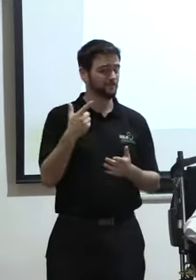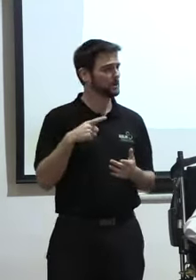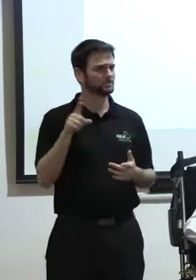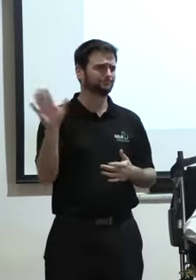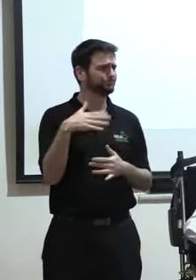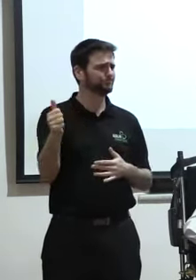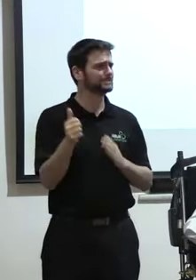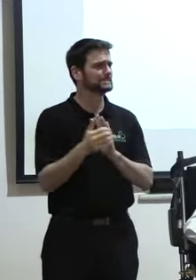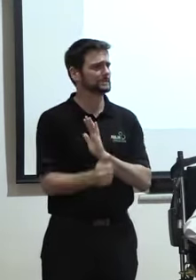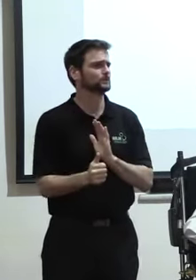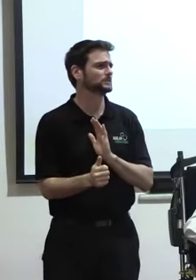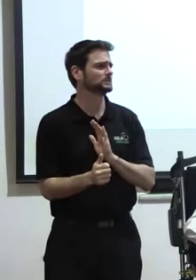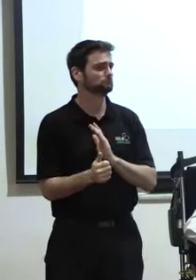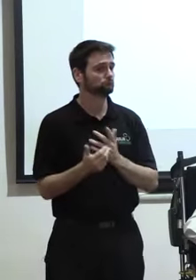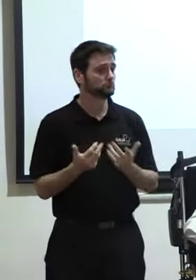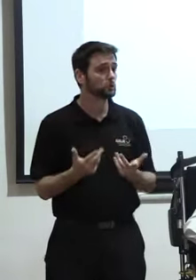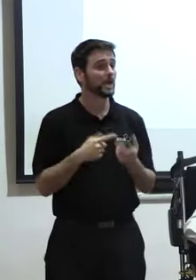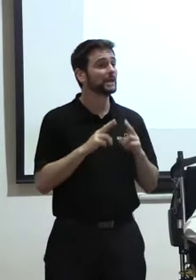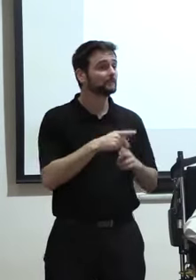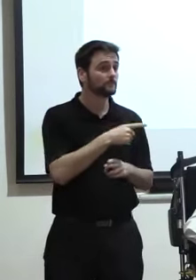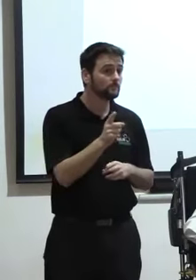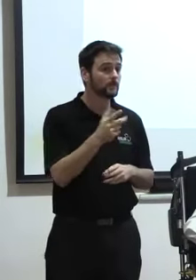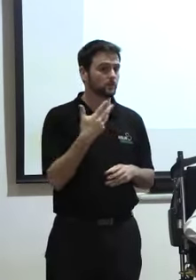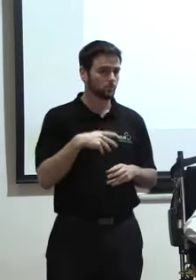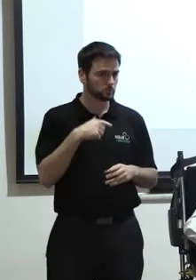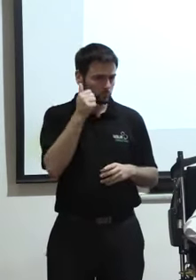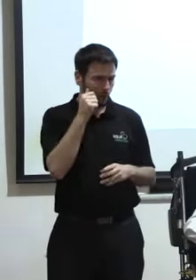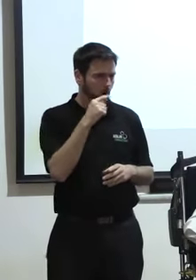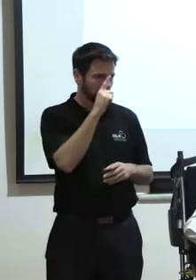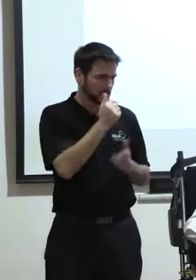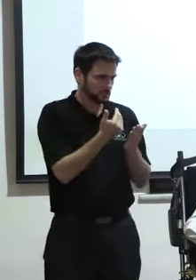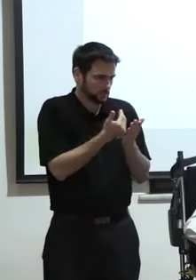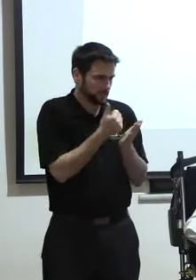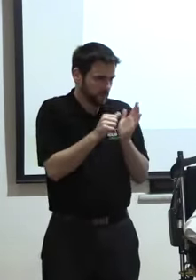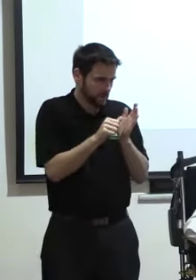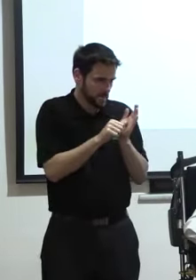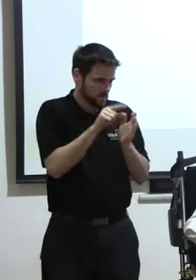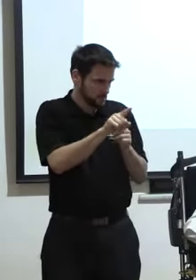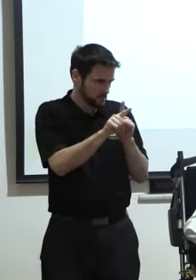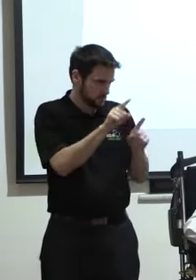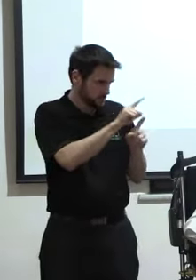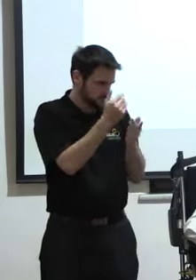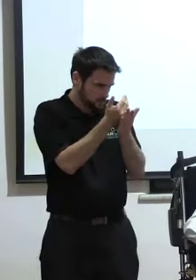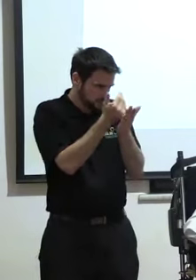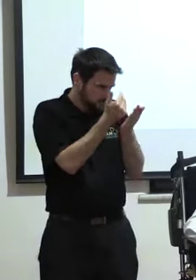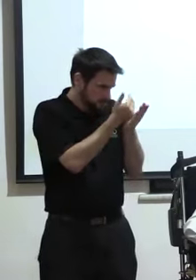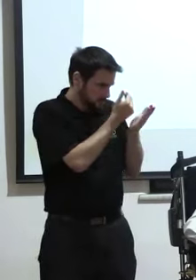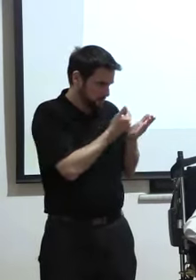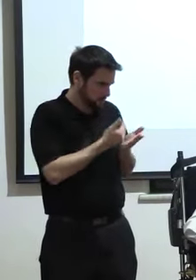those who really want to drill down and get the most out of their plan, have the most choice and control out of